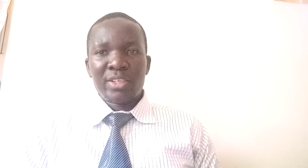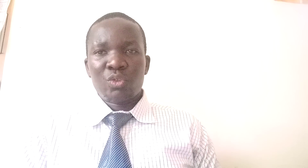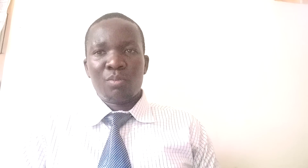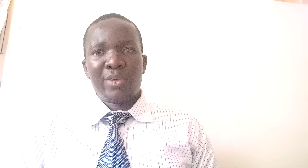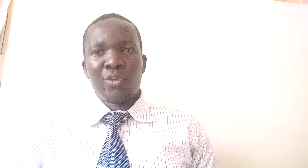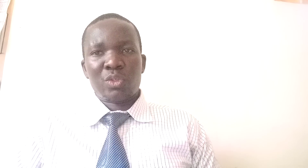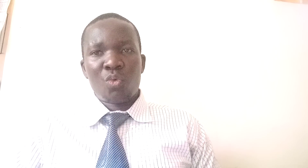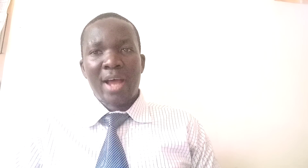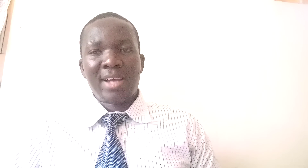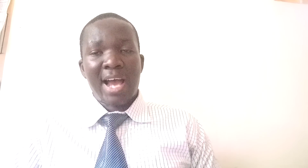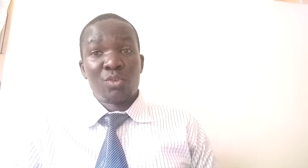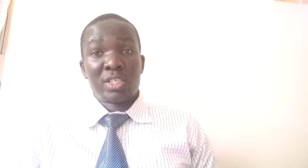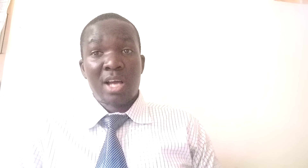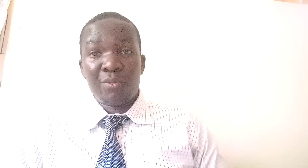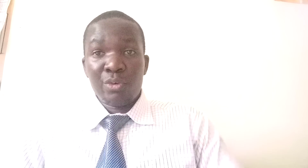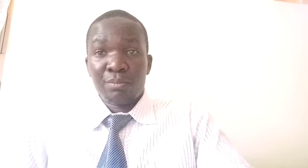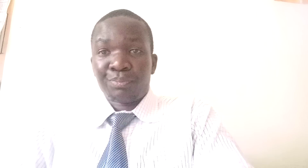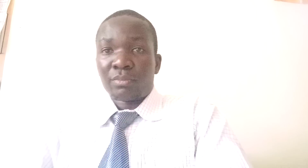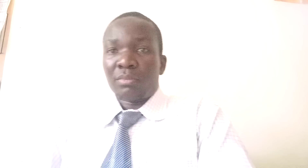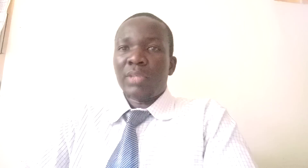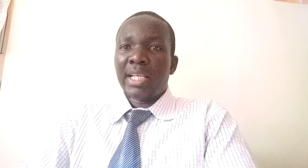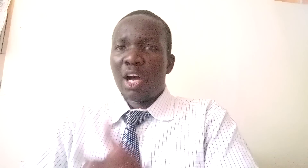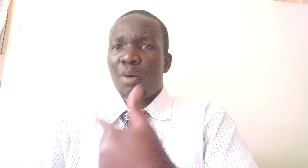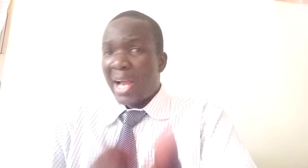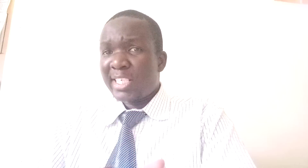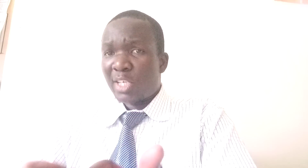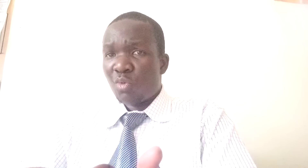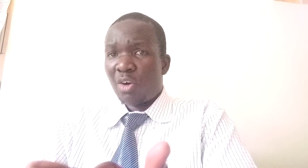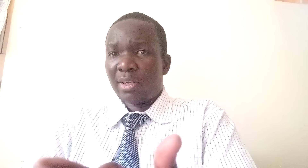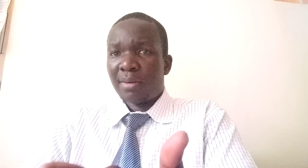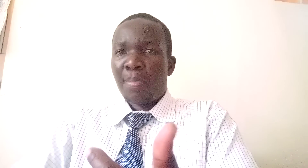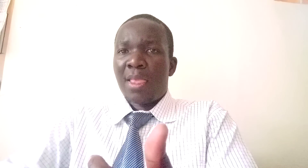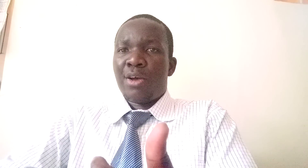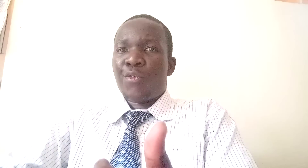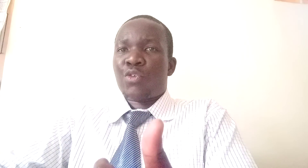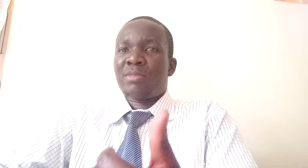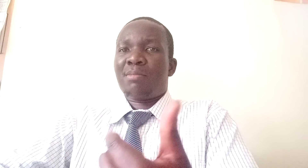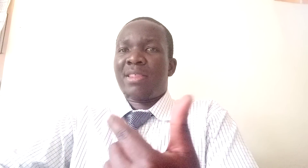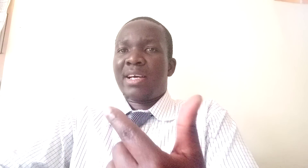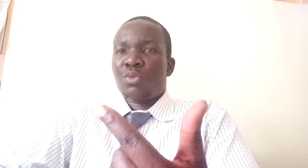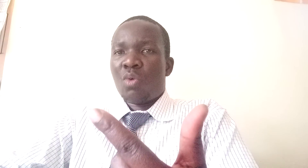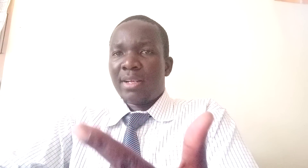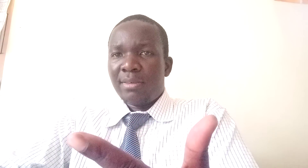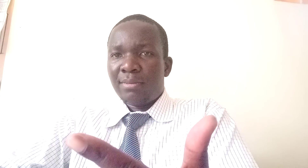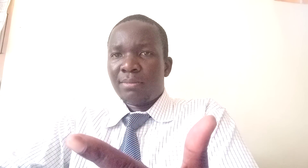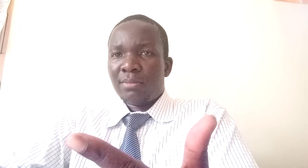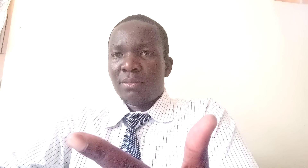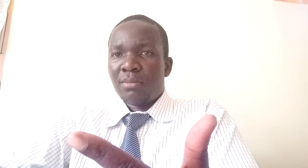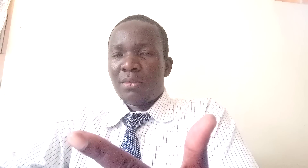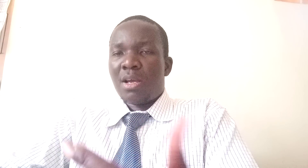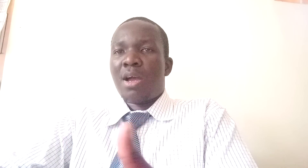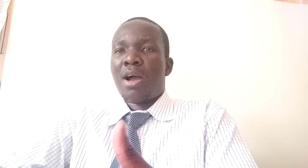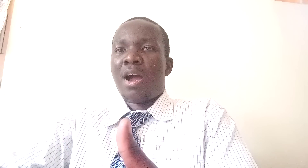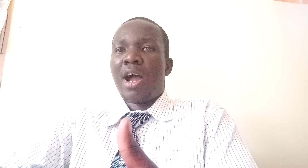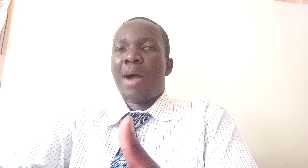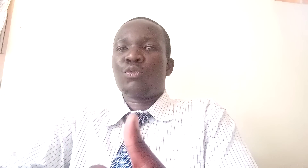to make 41 and what have you. Now, practice at your own. From number 31 up to